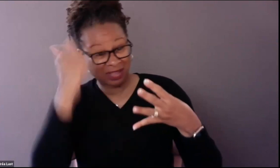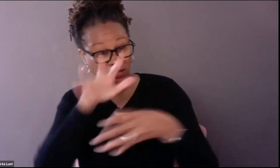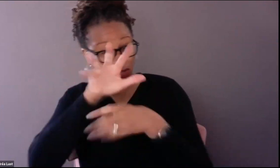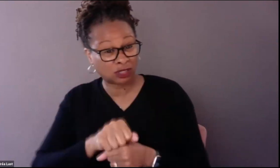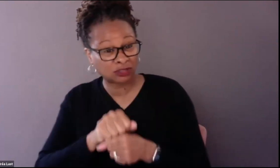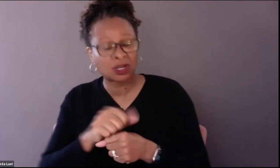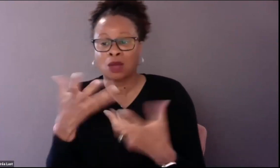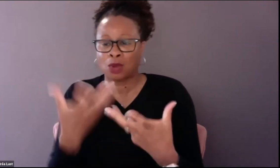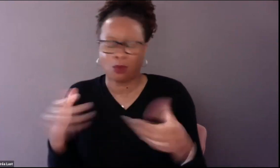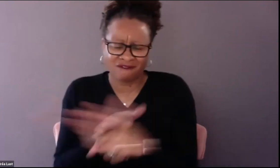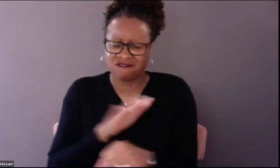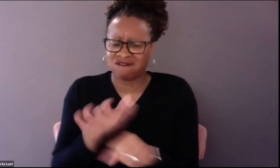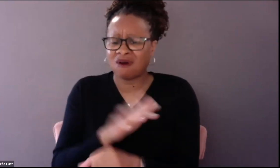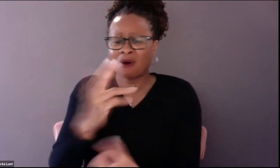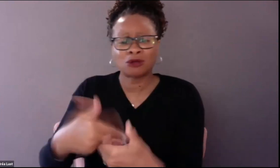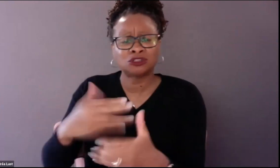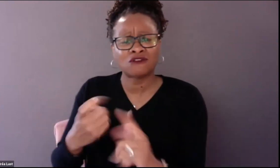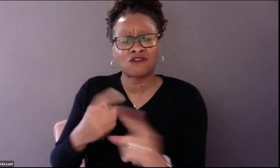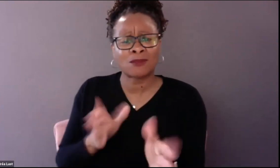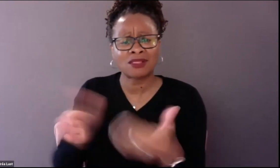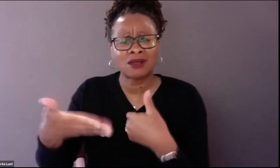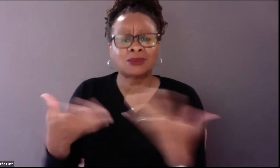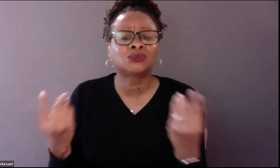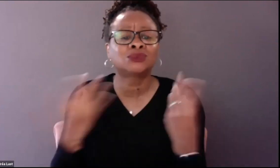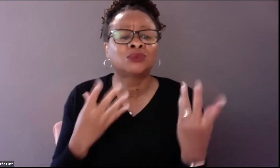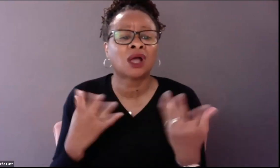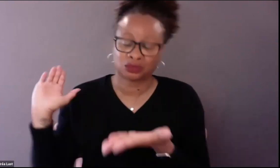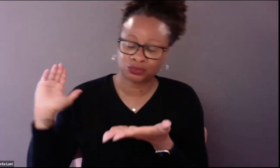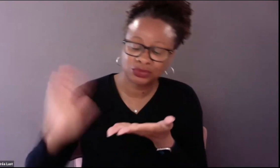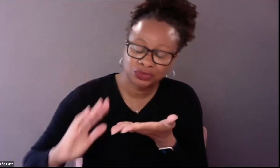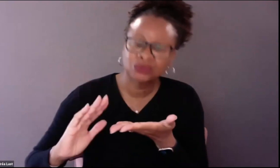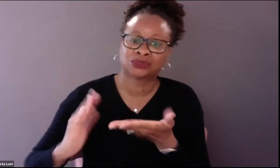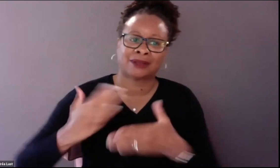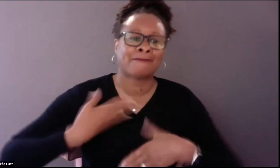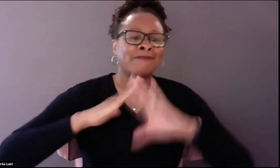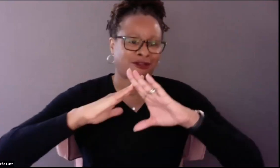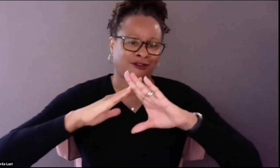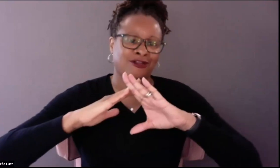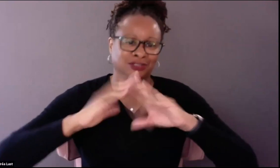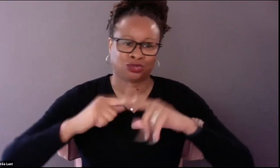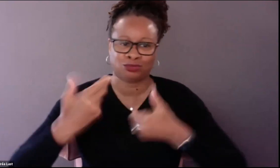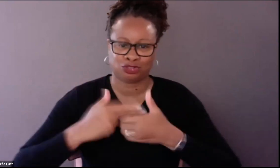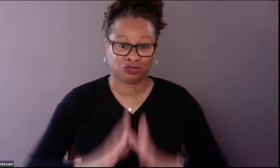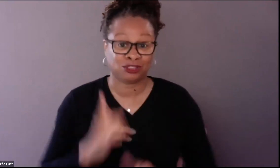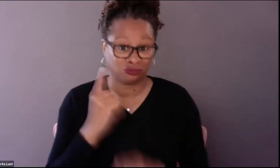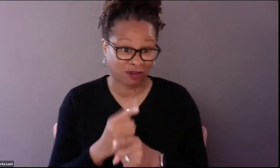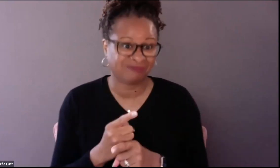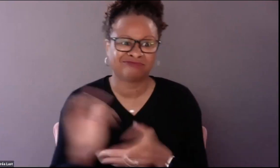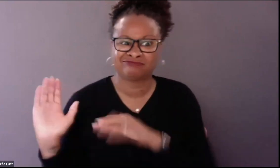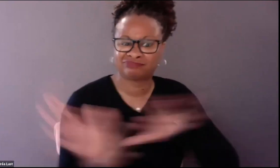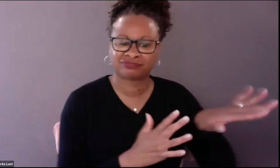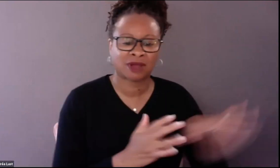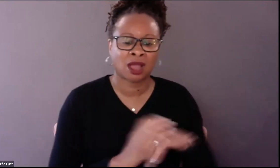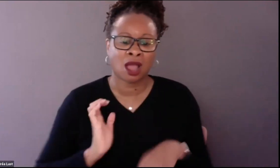full participation from our neighborhoods, we want to reduce the barriers to participation. So our rituals